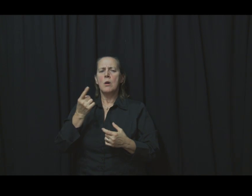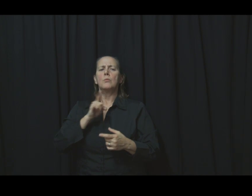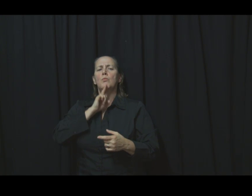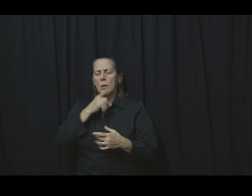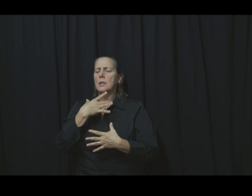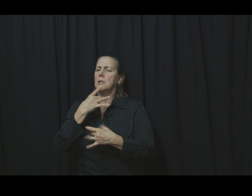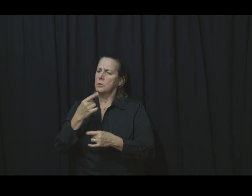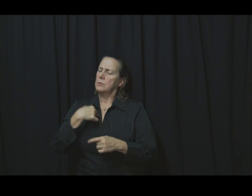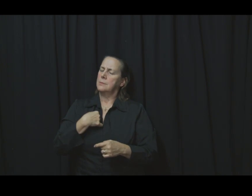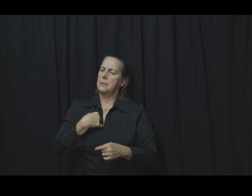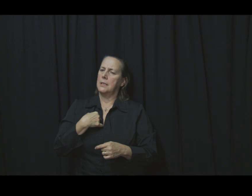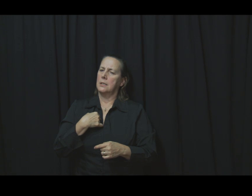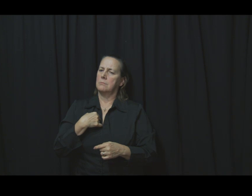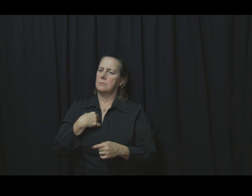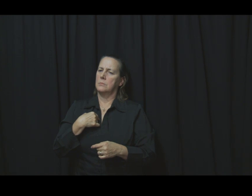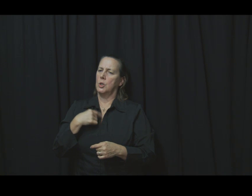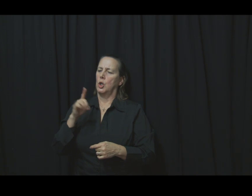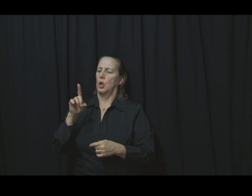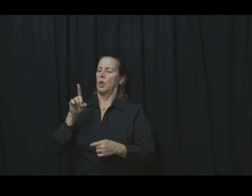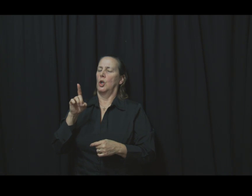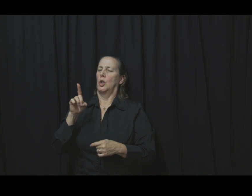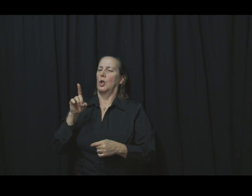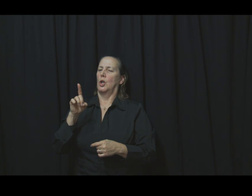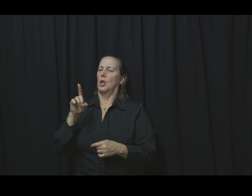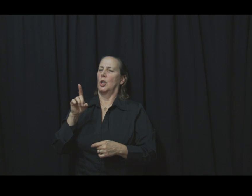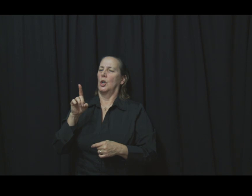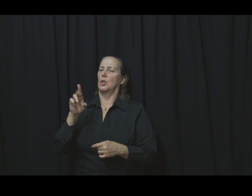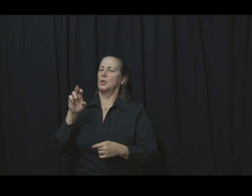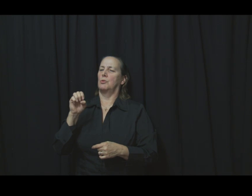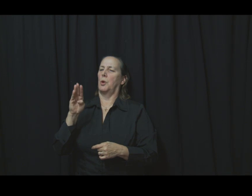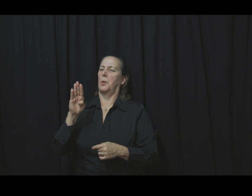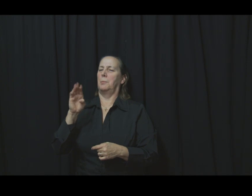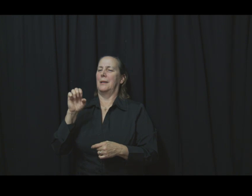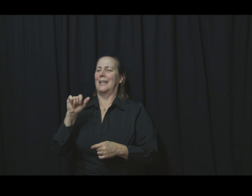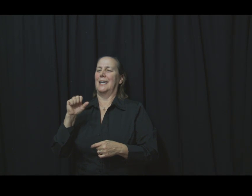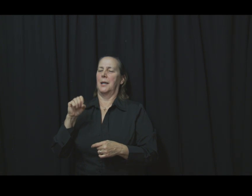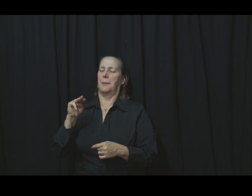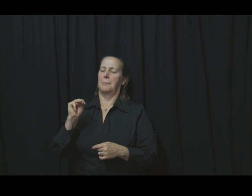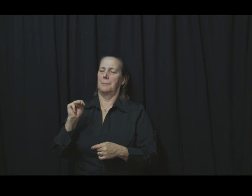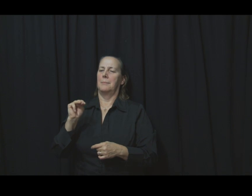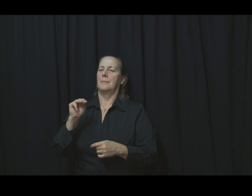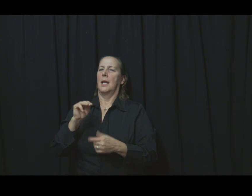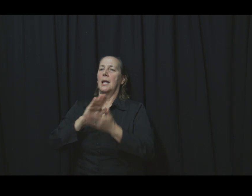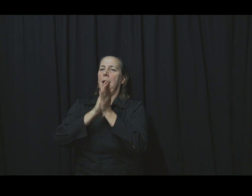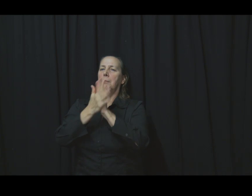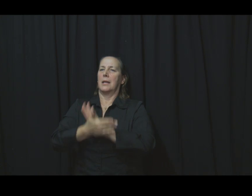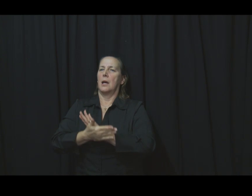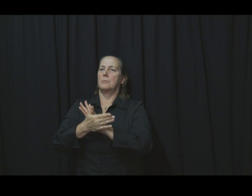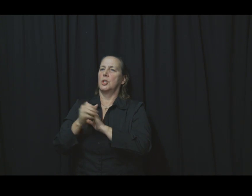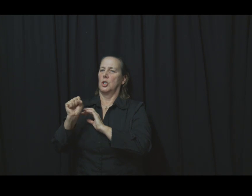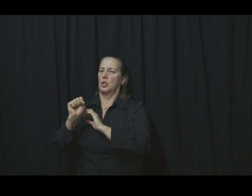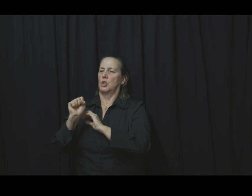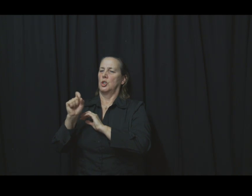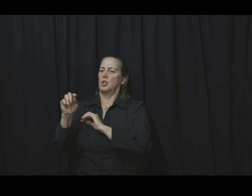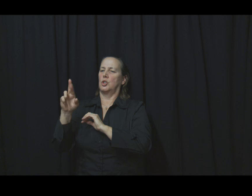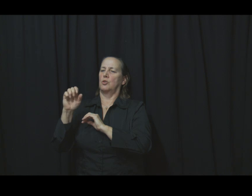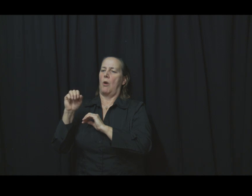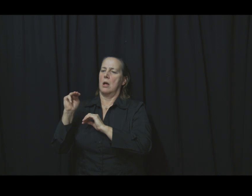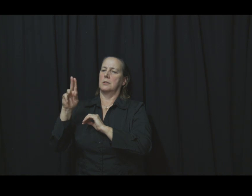is our good friends rubidium and strontium. Rubidium becomes strontium spontaneously. It's an interesting thing to